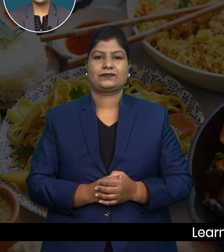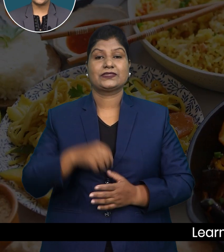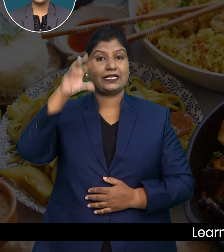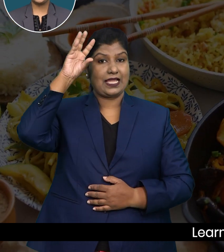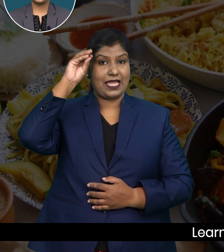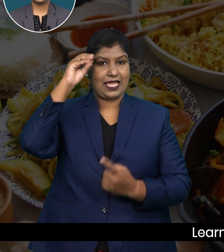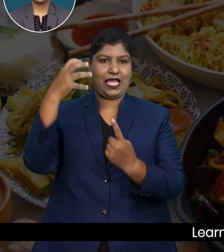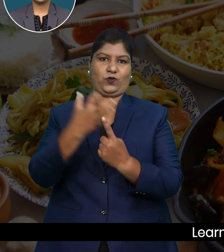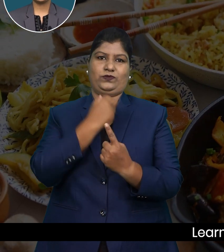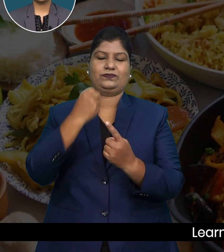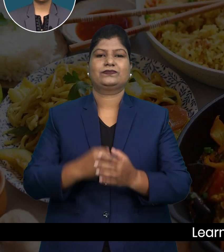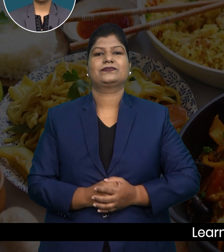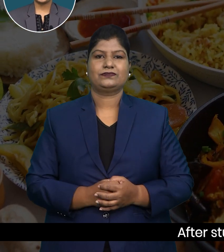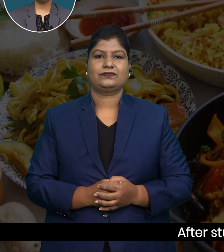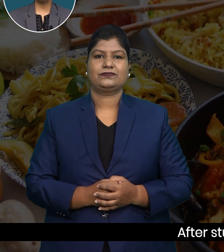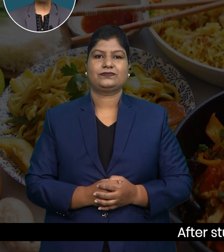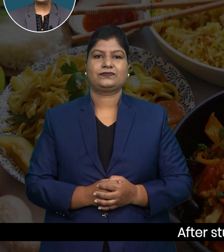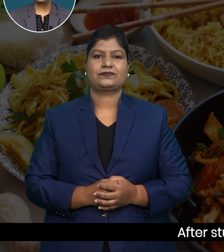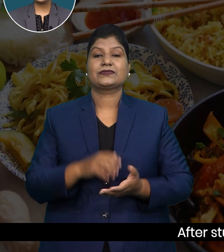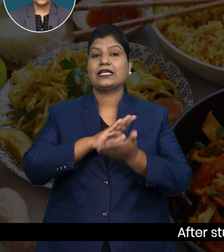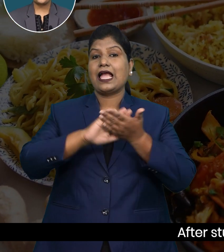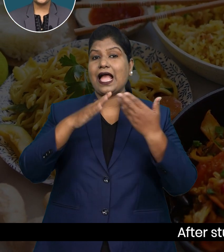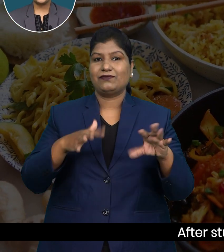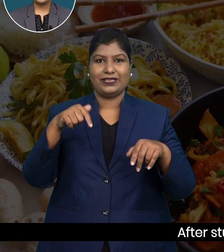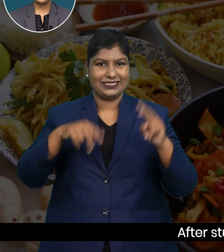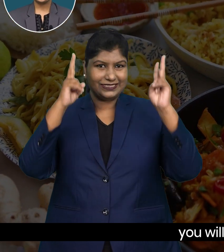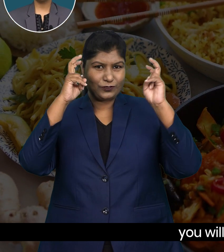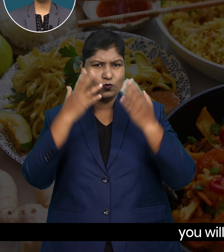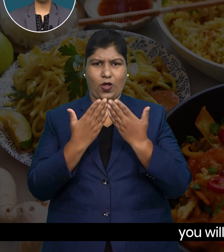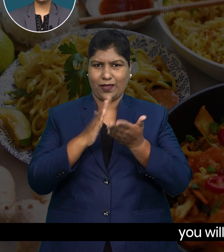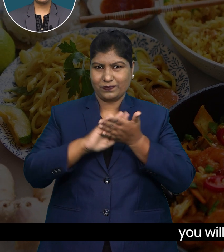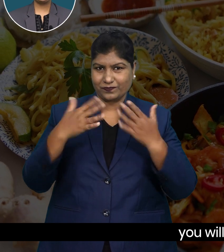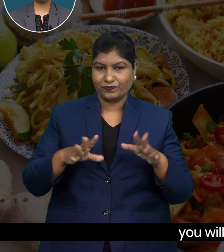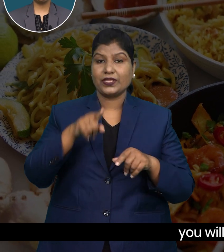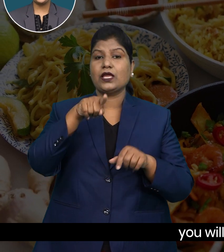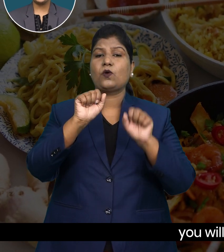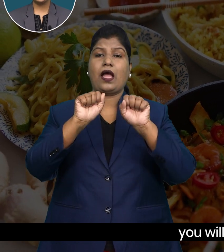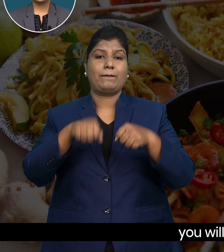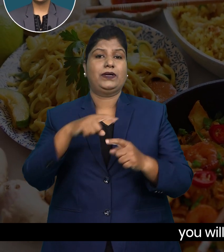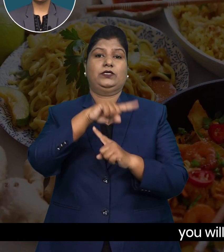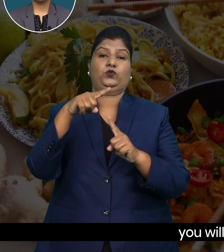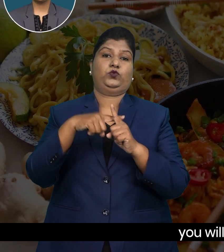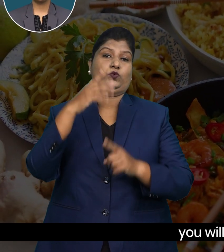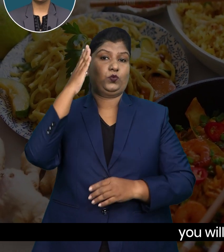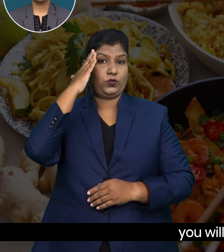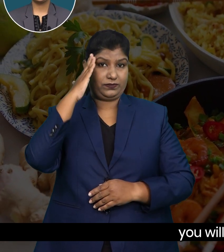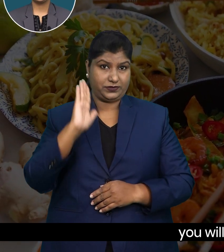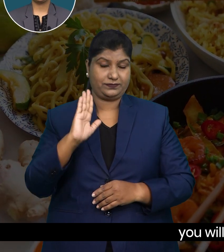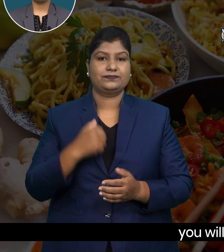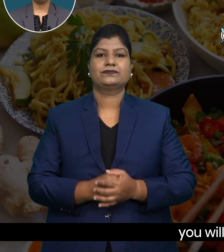Learning outcomes. After studying this topic, you will be able to know